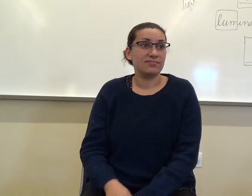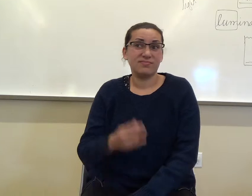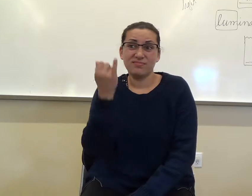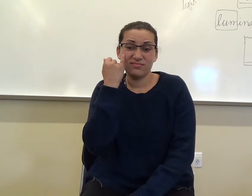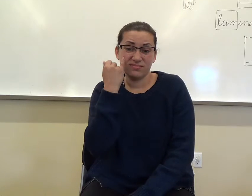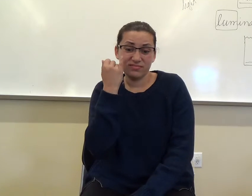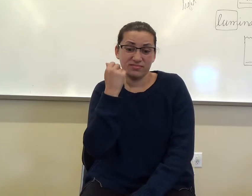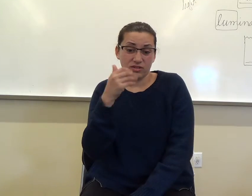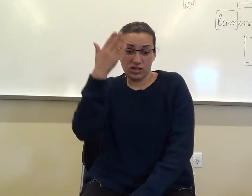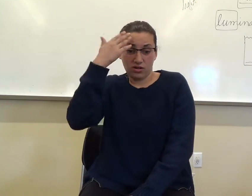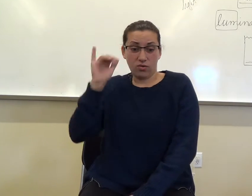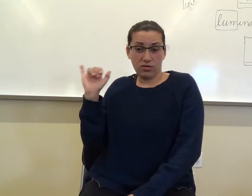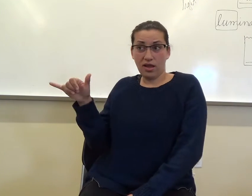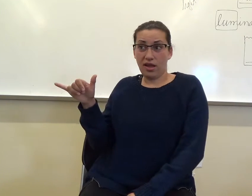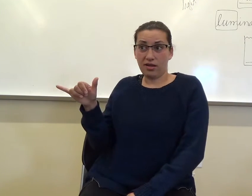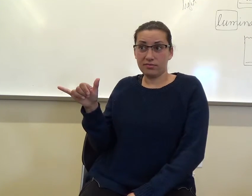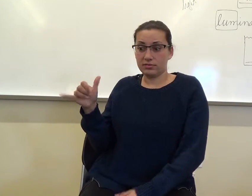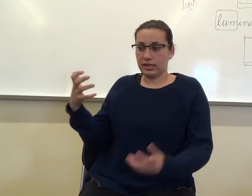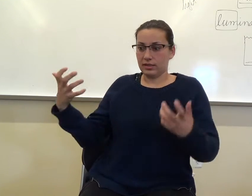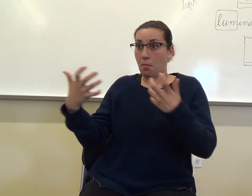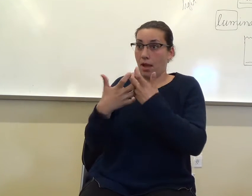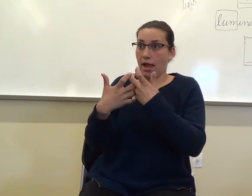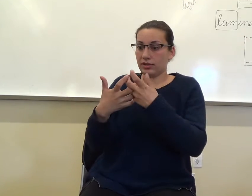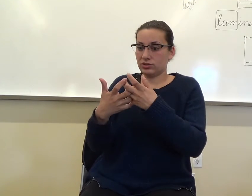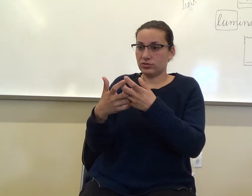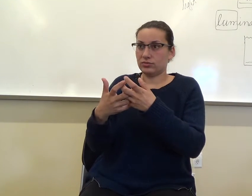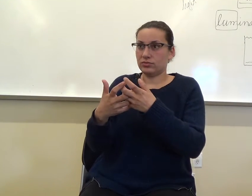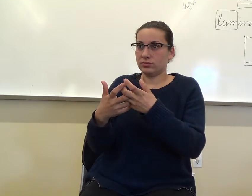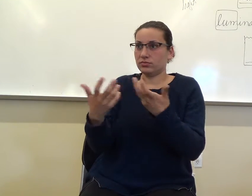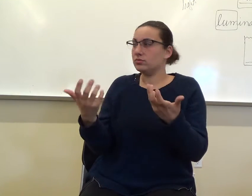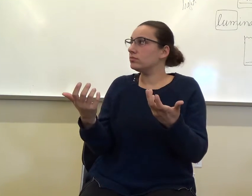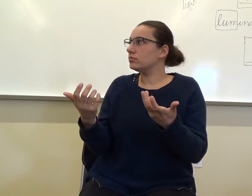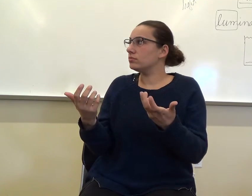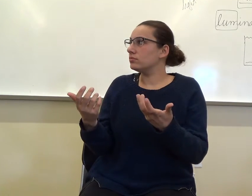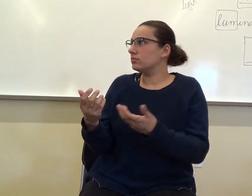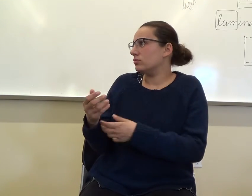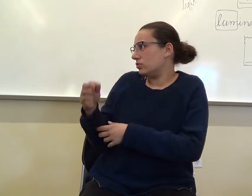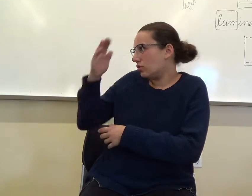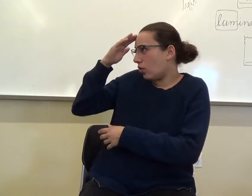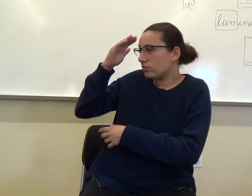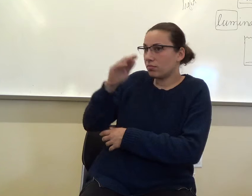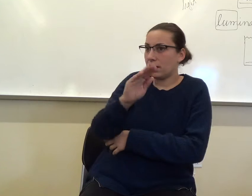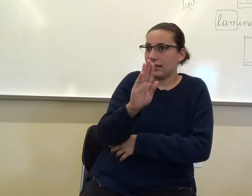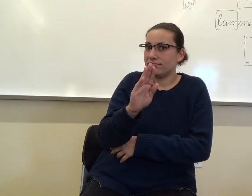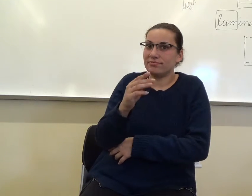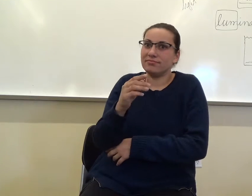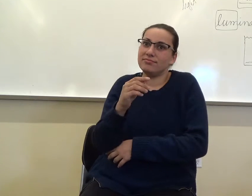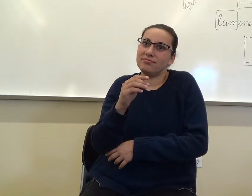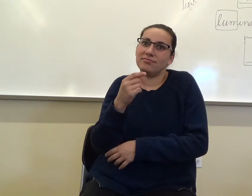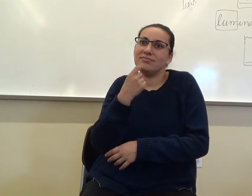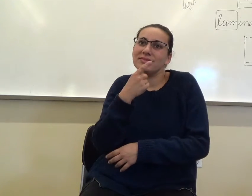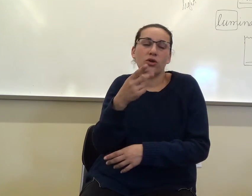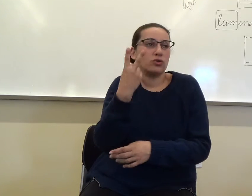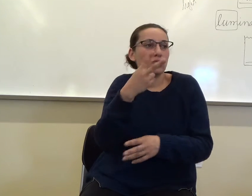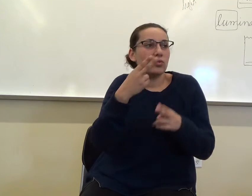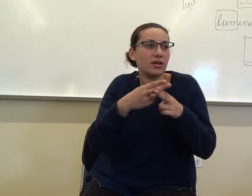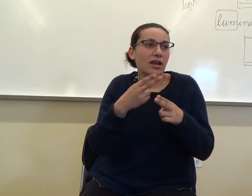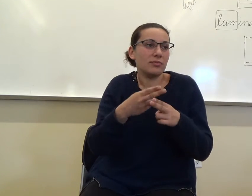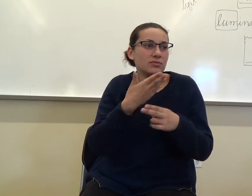that trick, to say, what is this telling me? This, just the fact that these two names are here would have made this a better